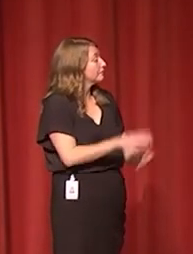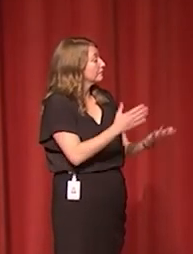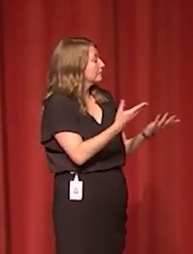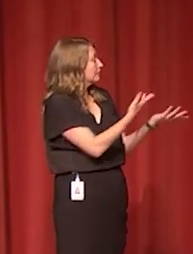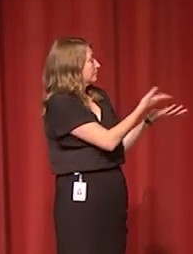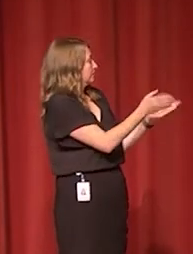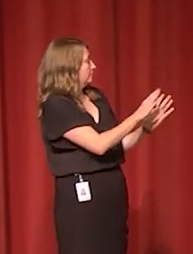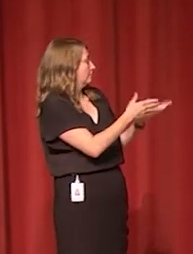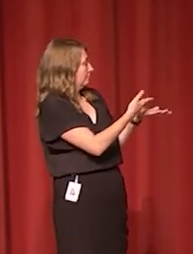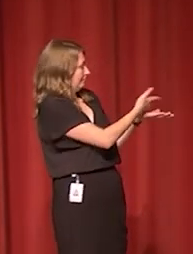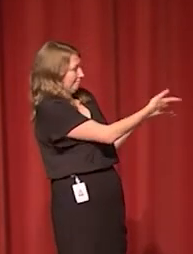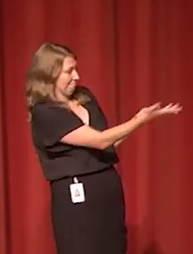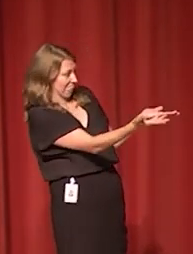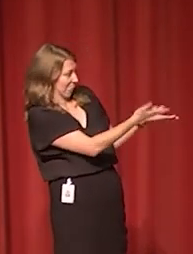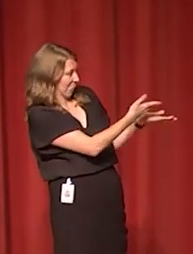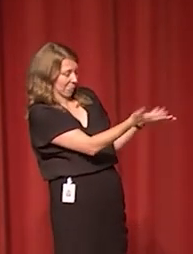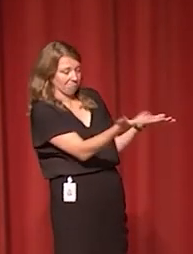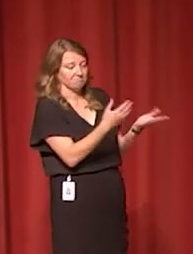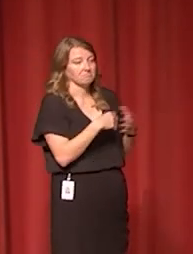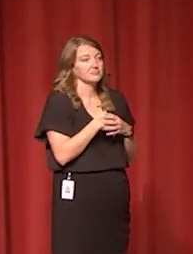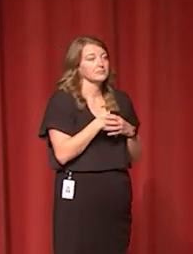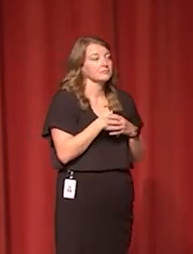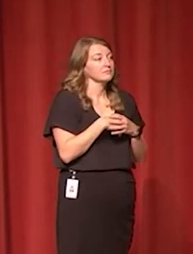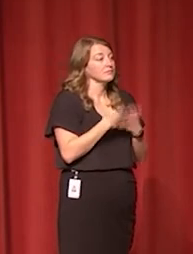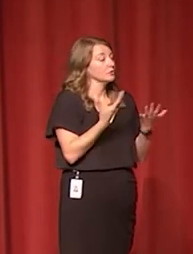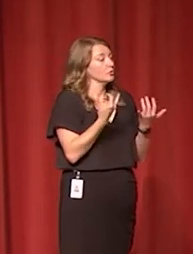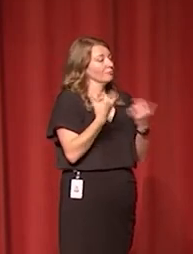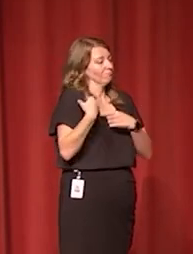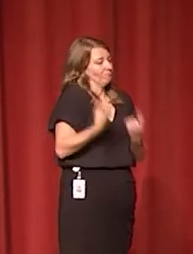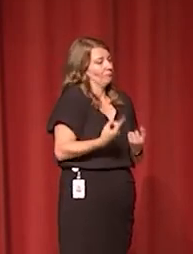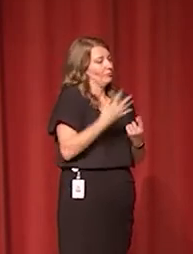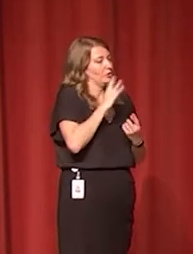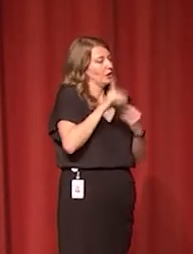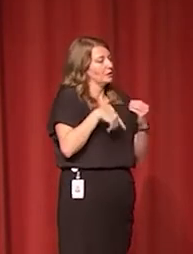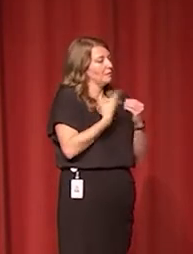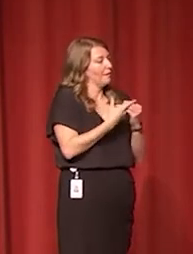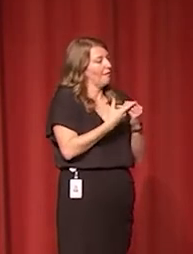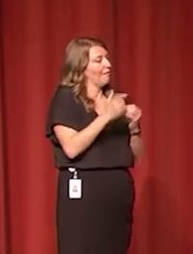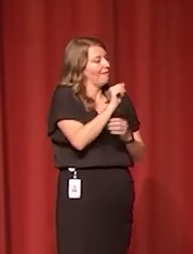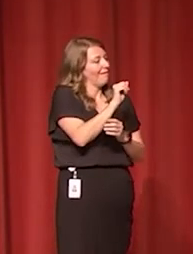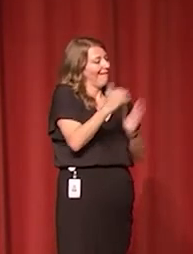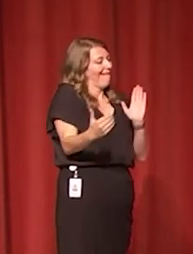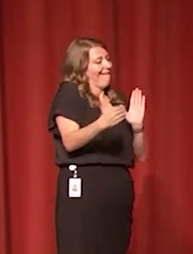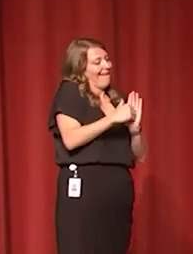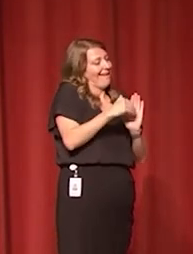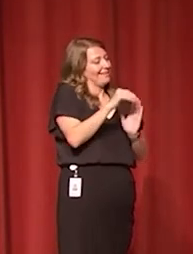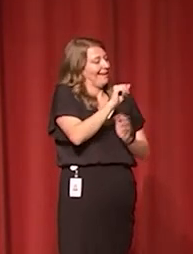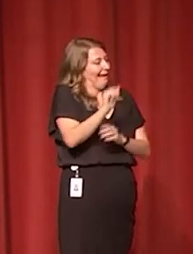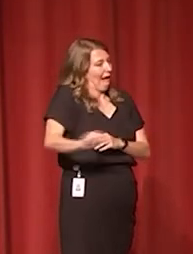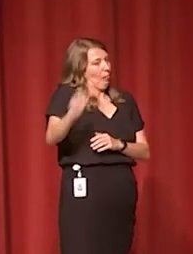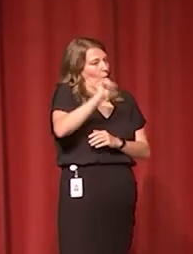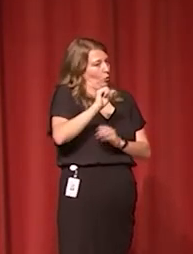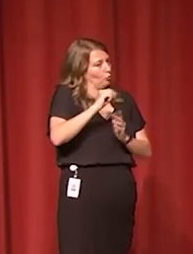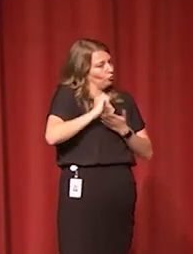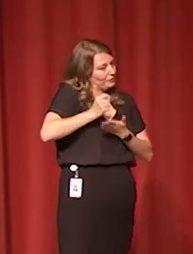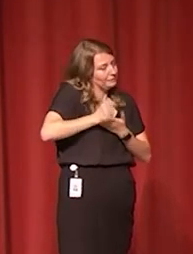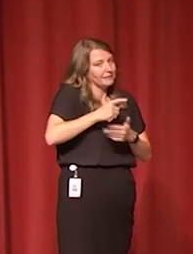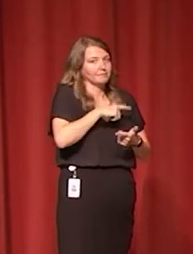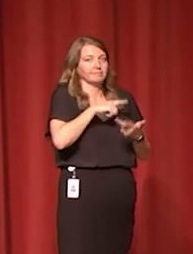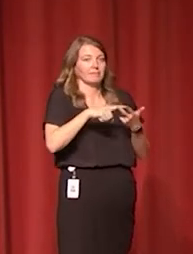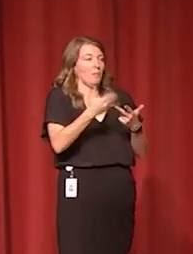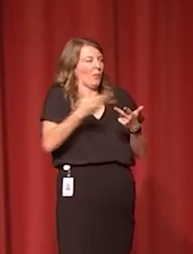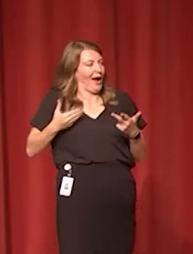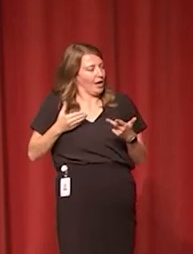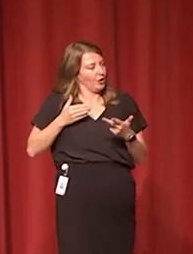I'll open this up. I'm not sure exactly who to direct this to, but so tonight we've talked a lot about the anti-amyloid treatments. We've talked about the prior FDA-approved